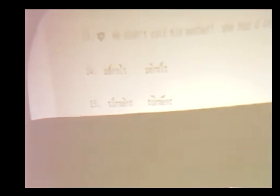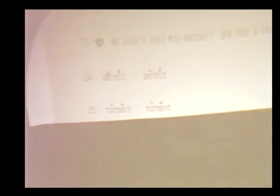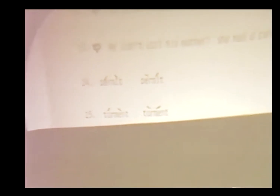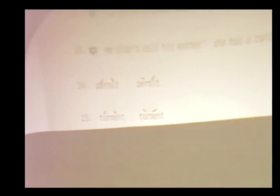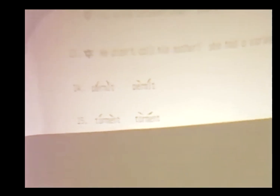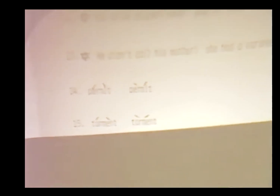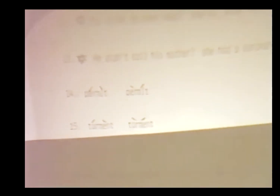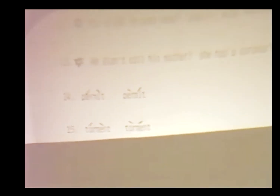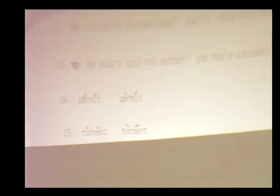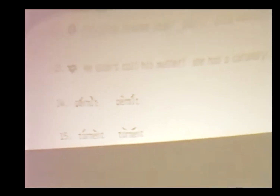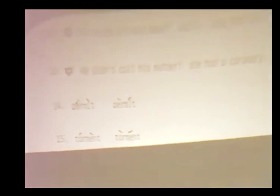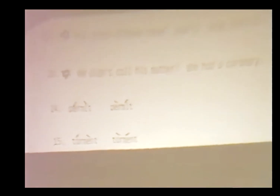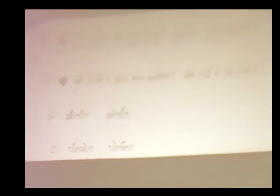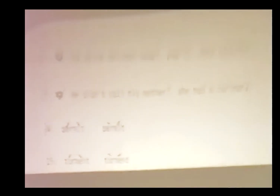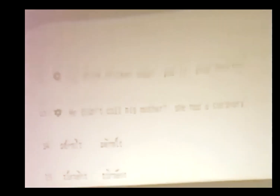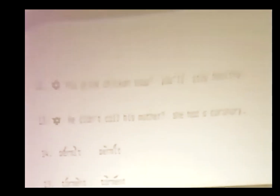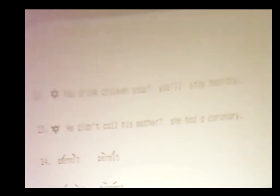Yes. Lower? Okay.